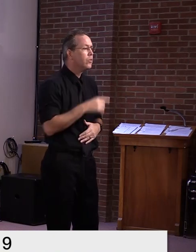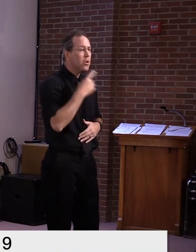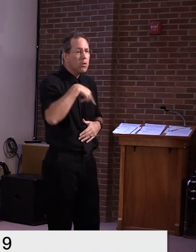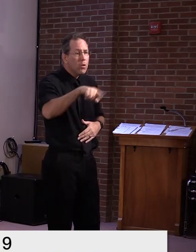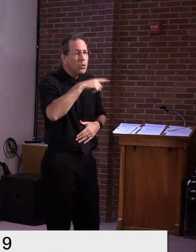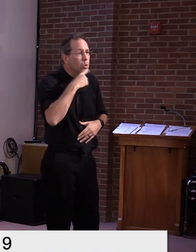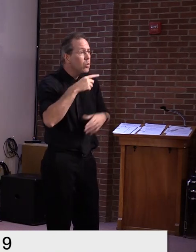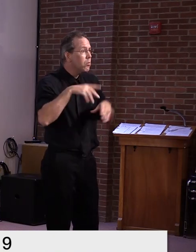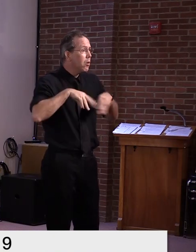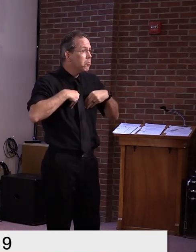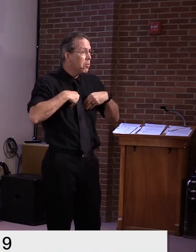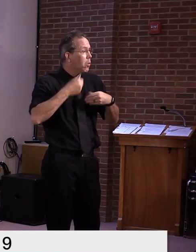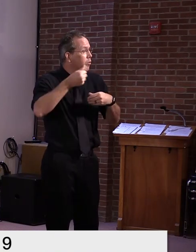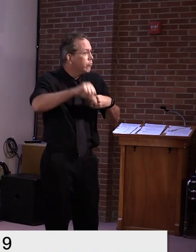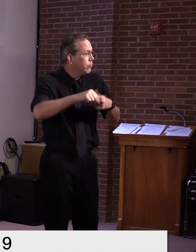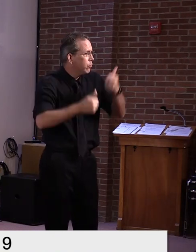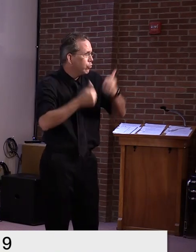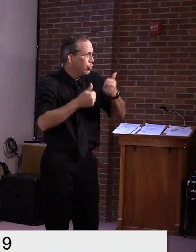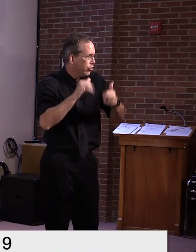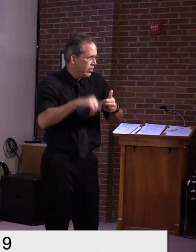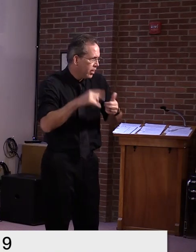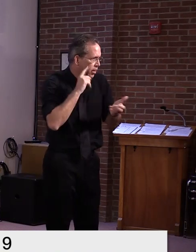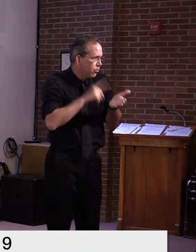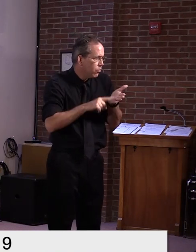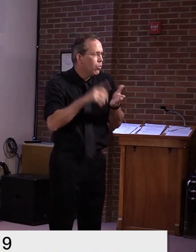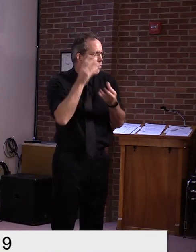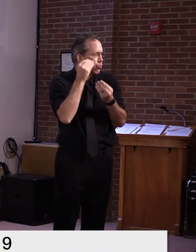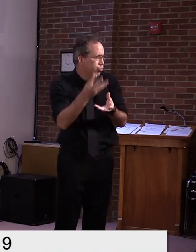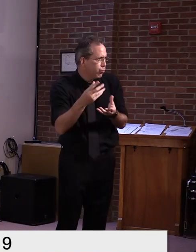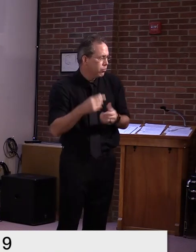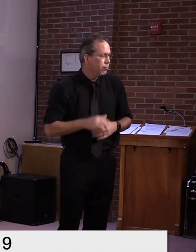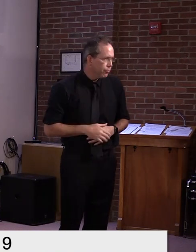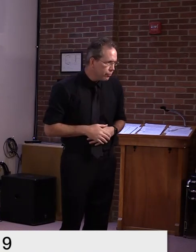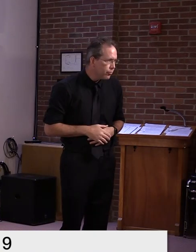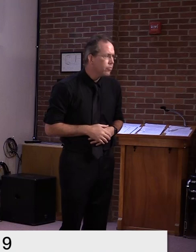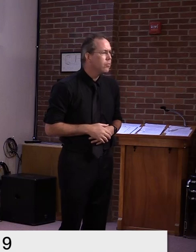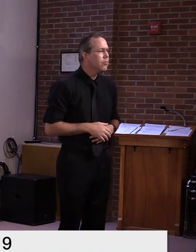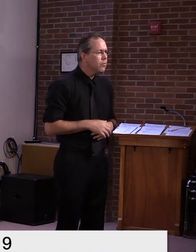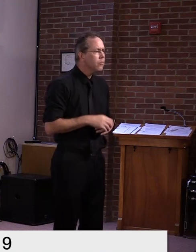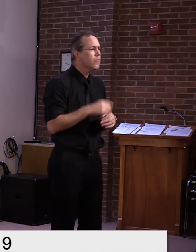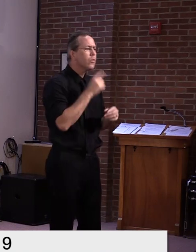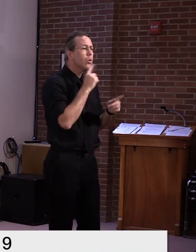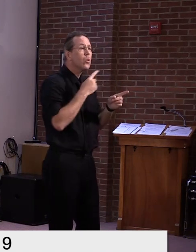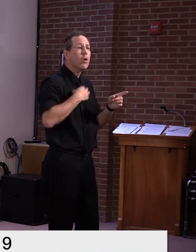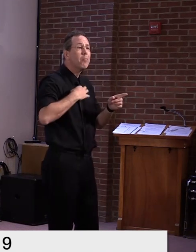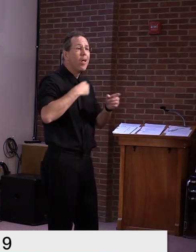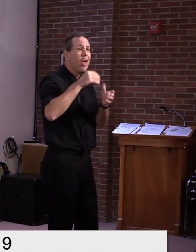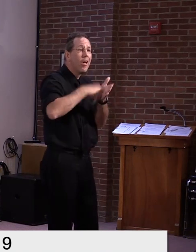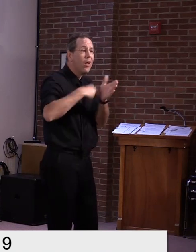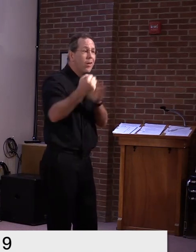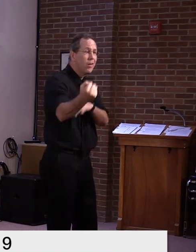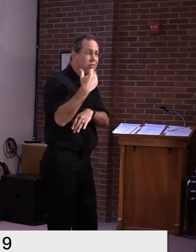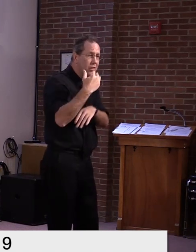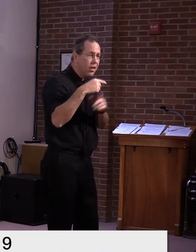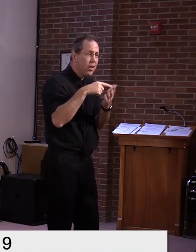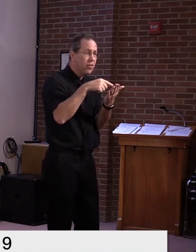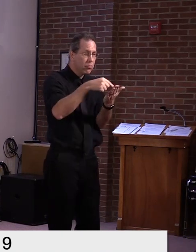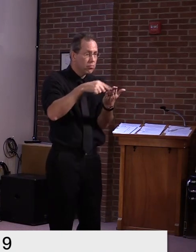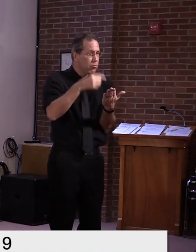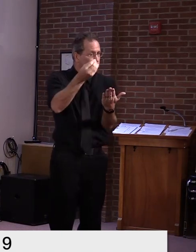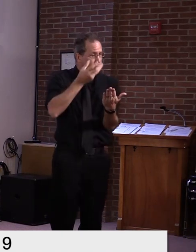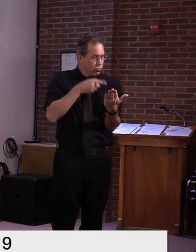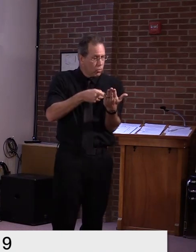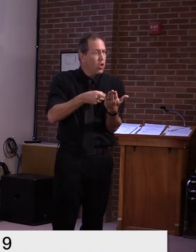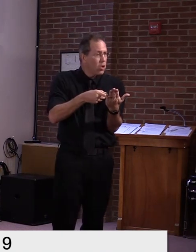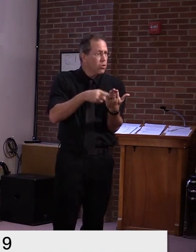basis, subject to available funding. Applicants will be notified of approval in batches consistent with the order